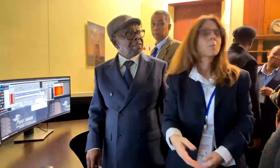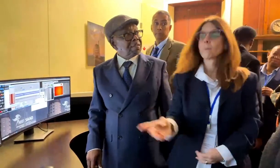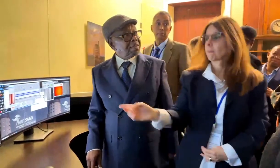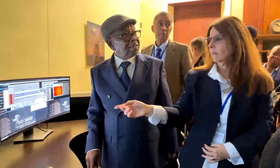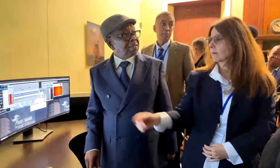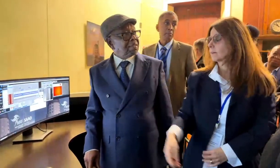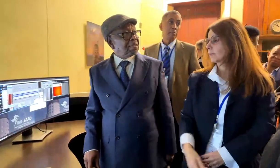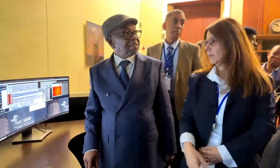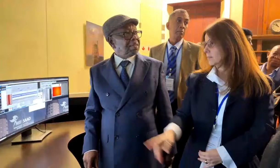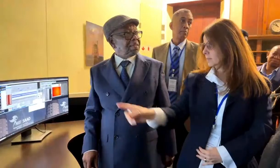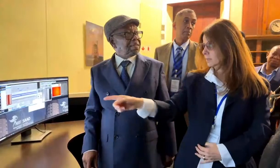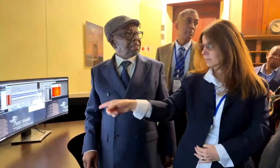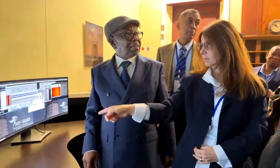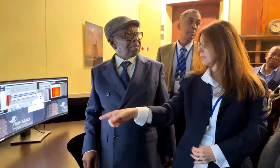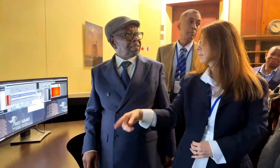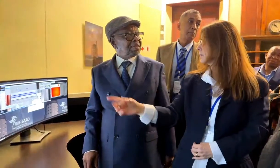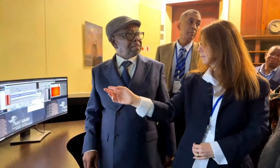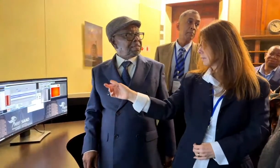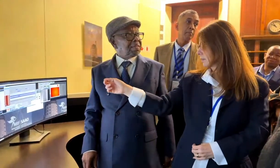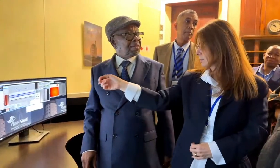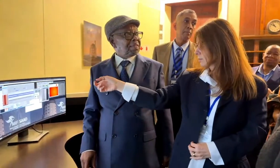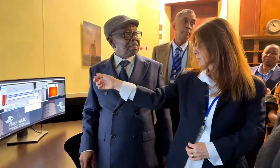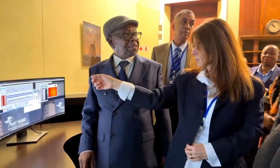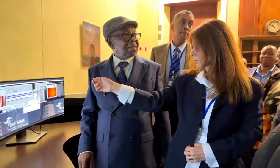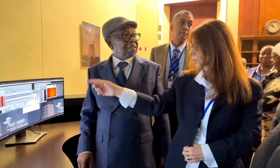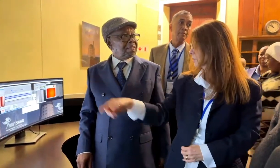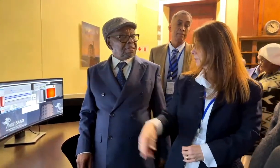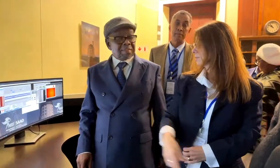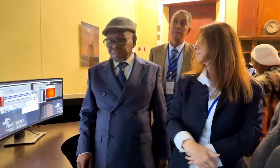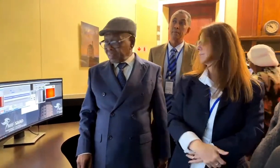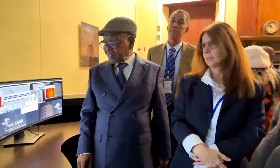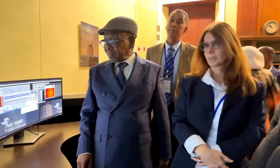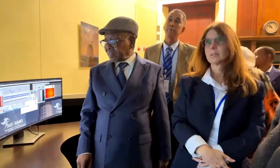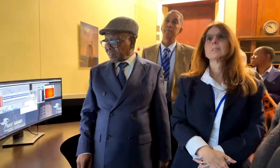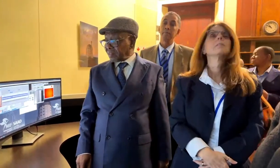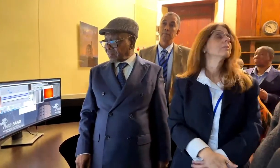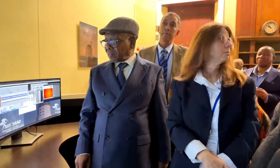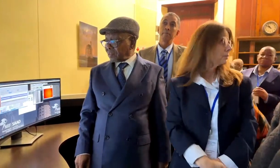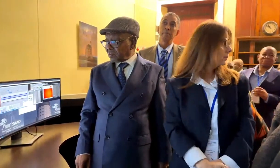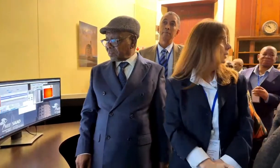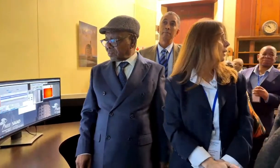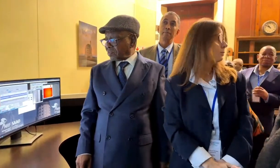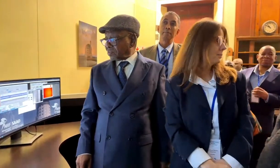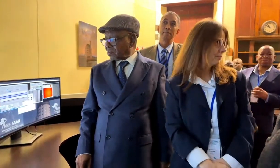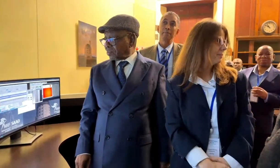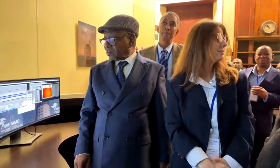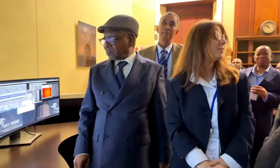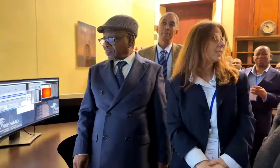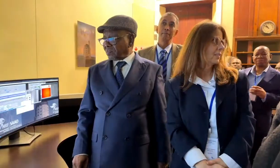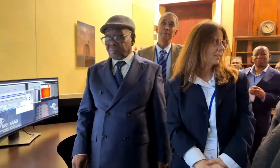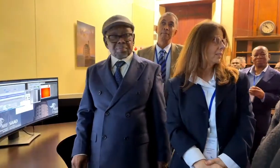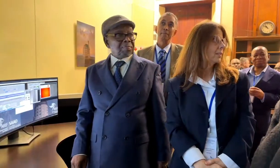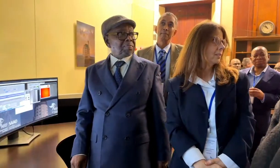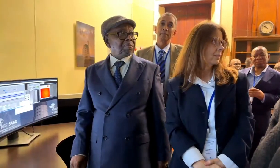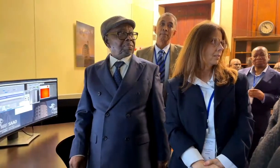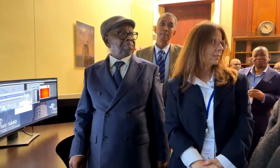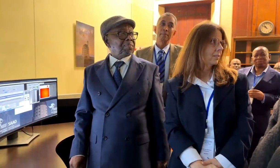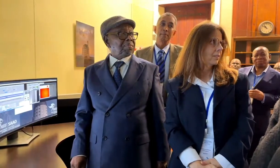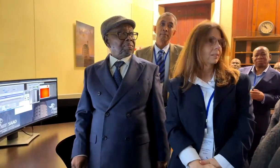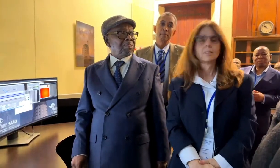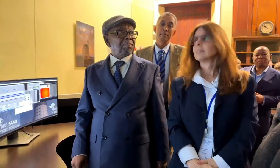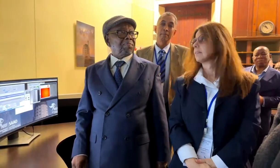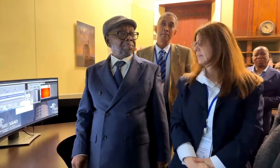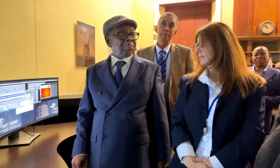through to the computer here where the sun is sitting and can check the data and make sure that everything worked well and start